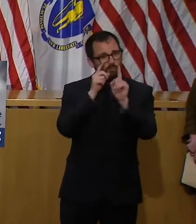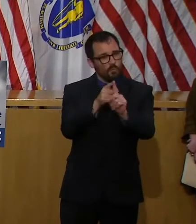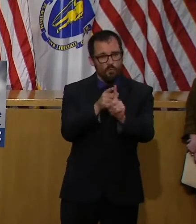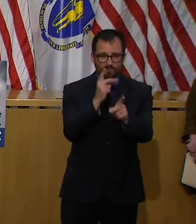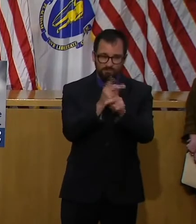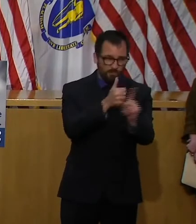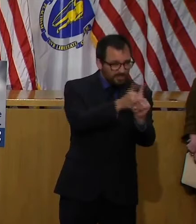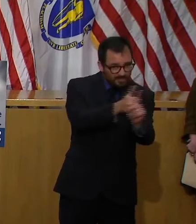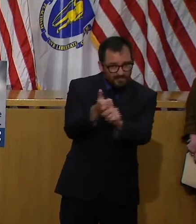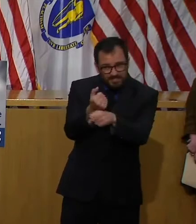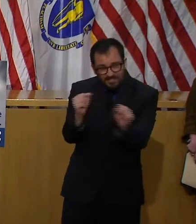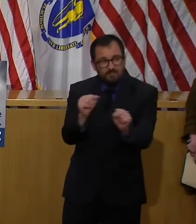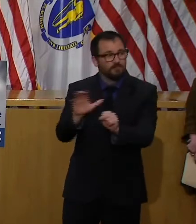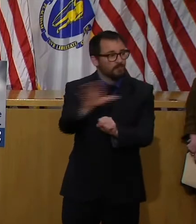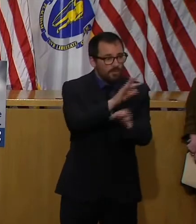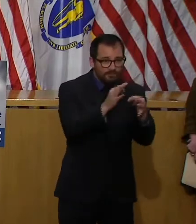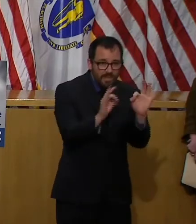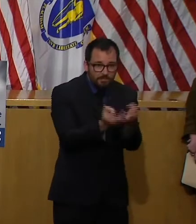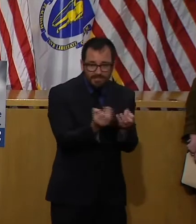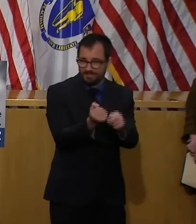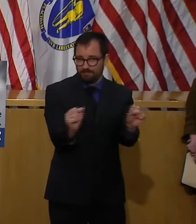of COVID. And